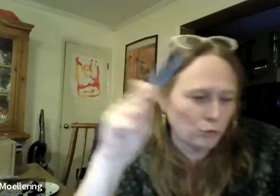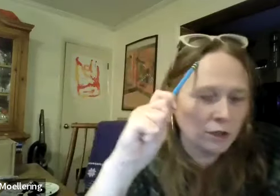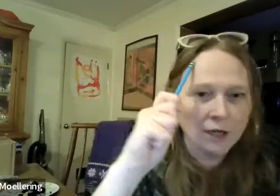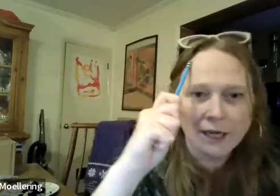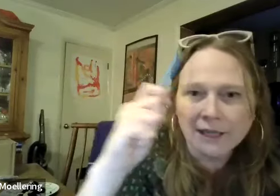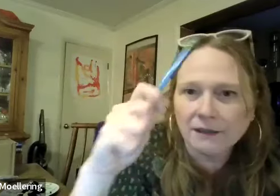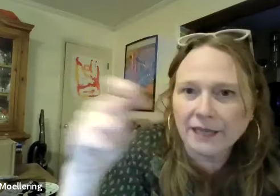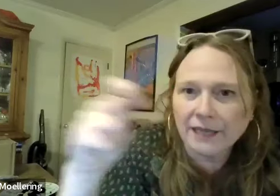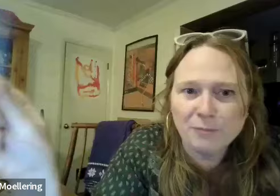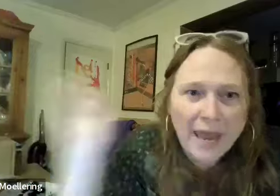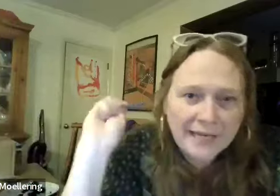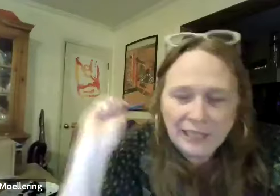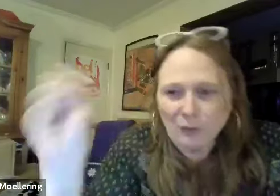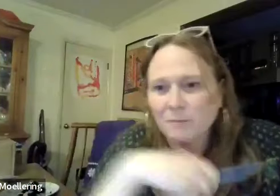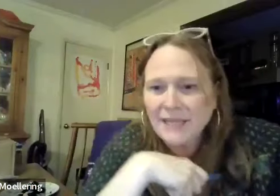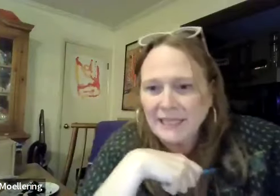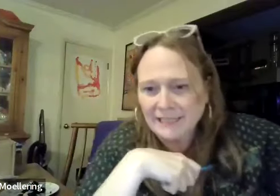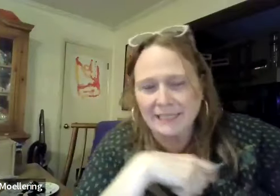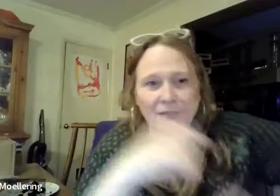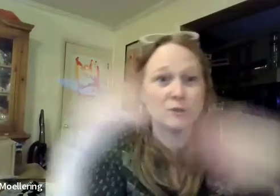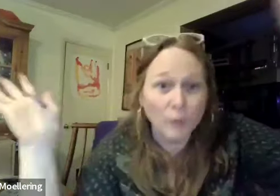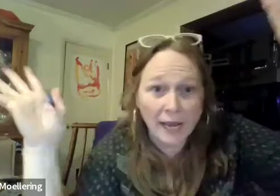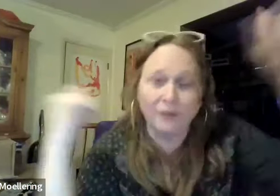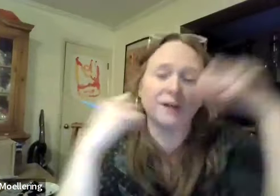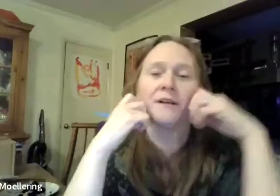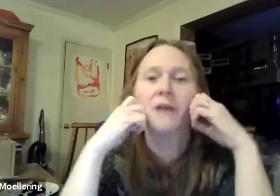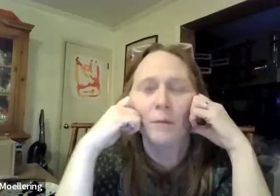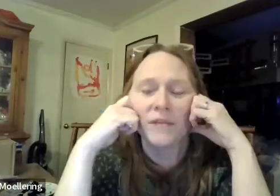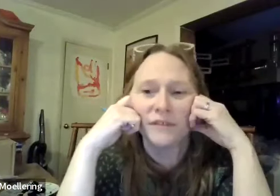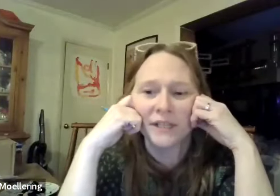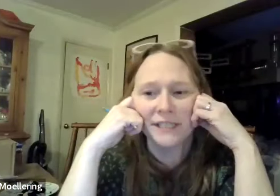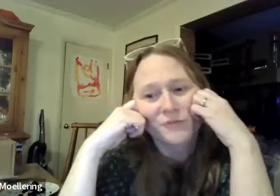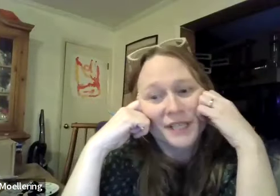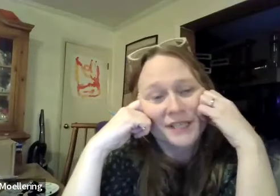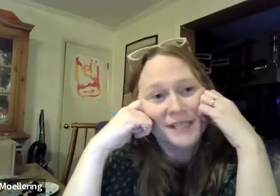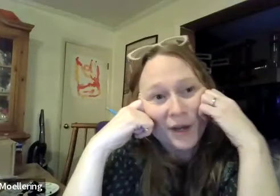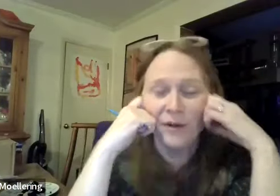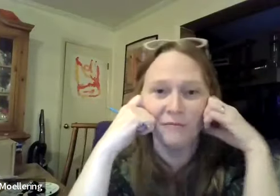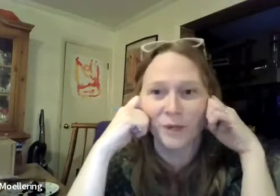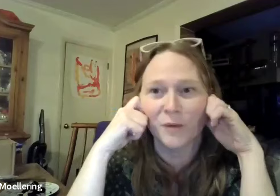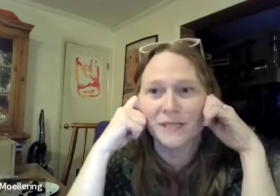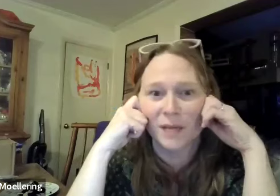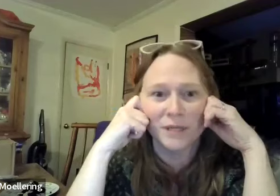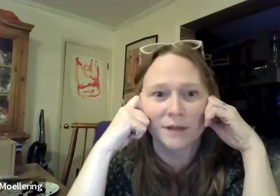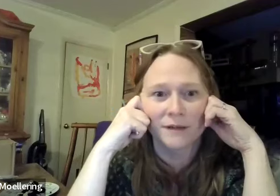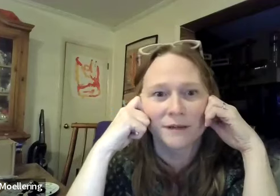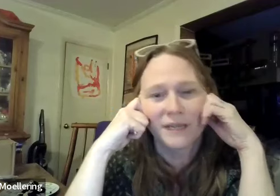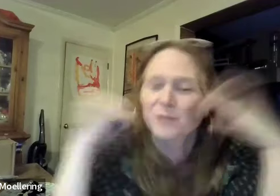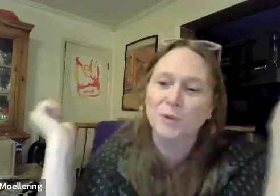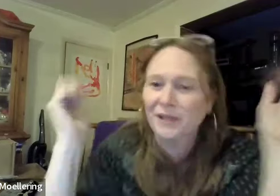you like to bake and you want baking sign language, whatever. If you've got an interest, let us know and we're always happy to explore that.